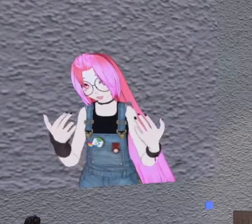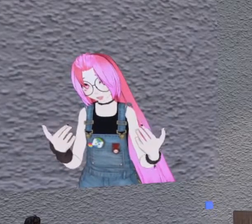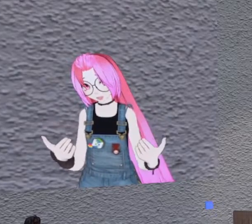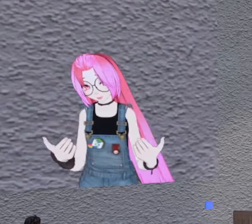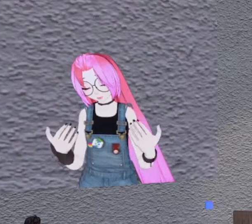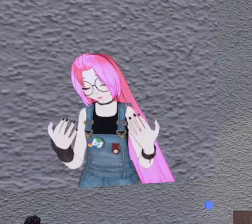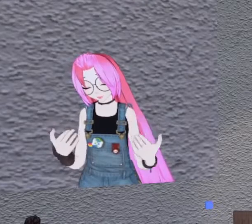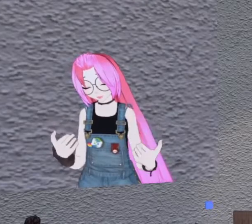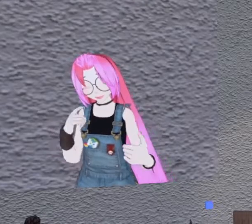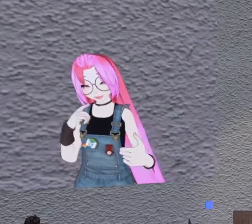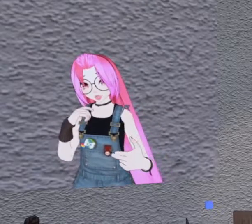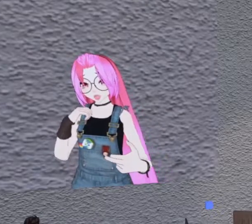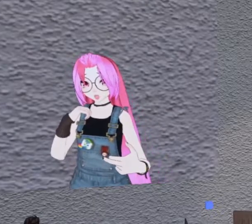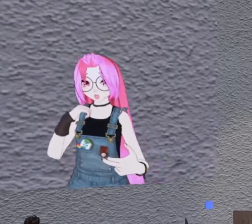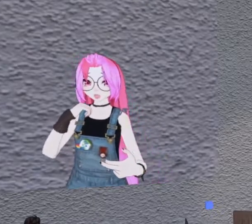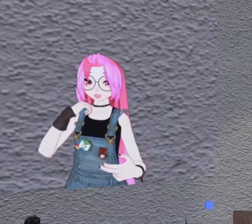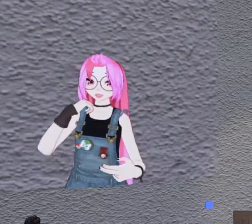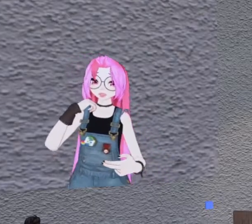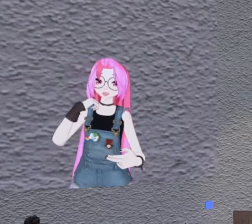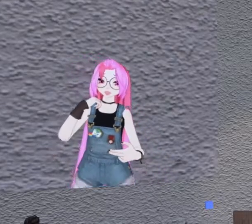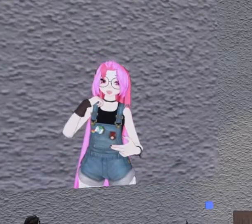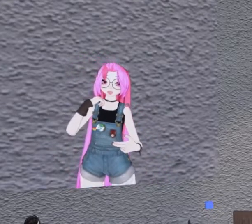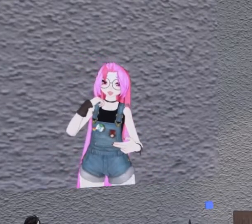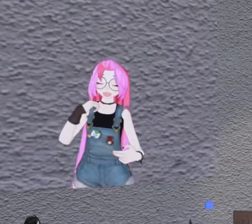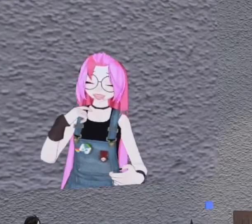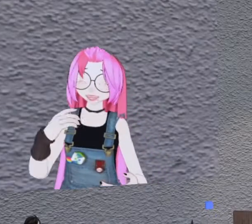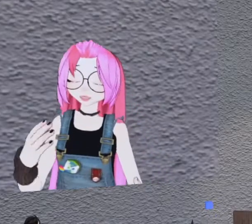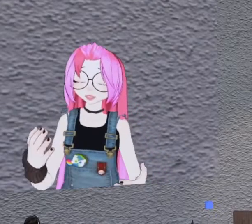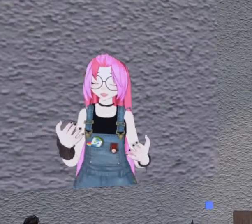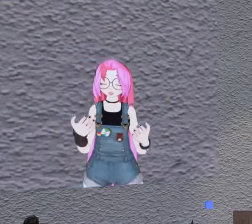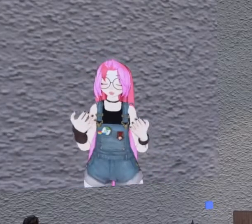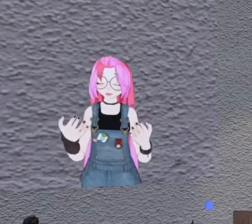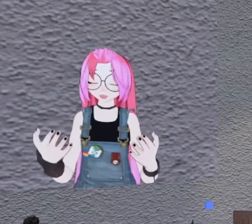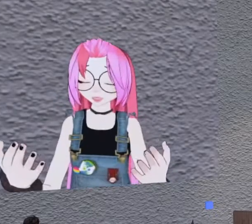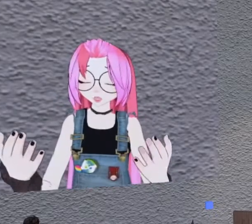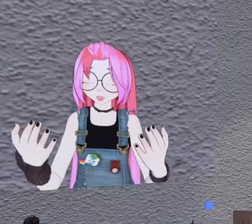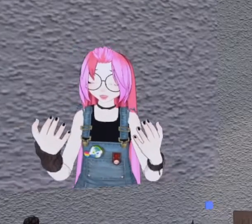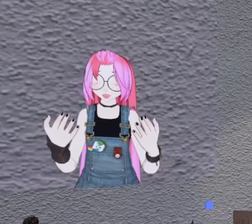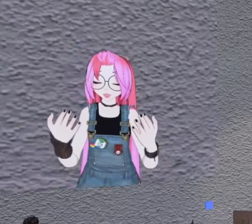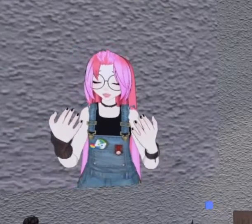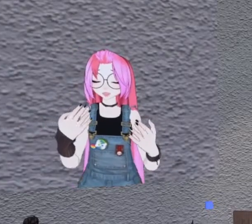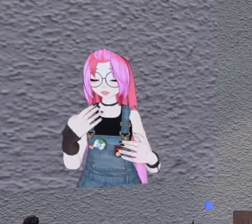humid. Oh, it might look like today. So make sure you